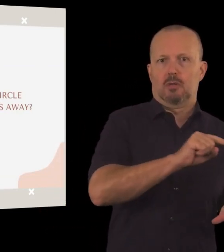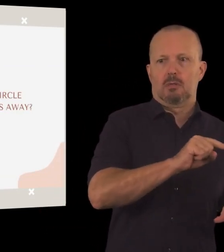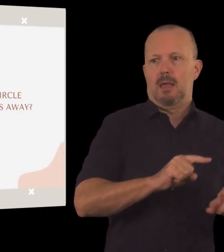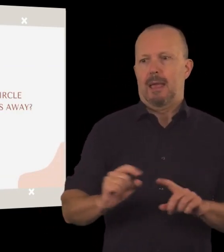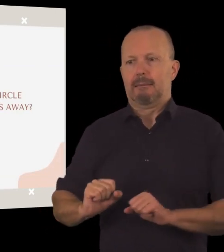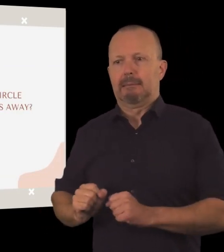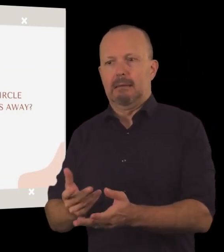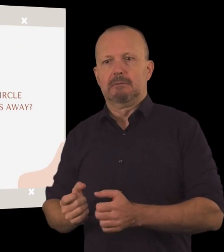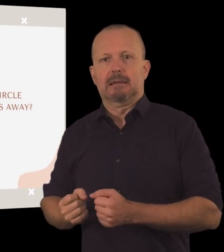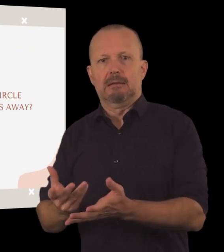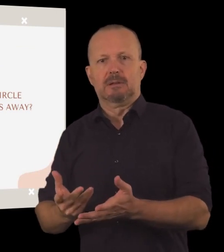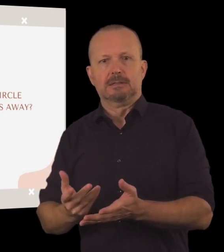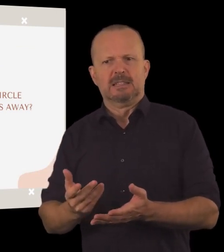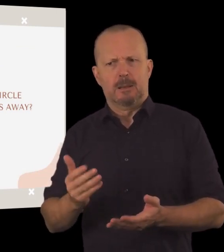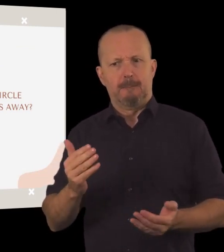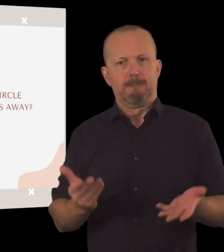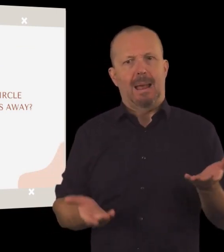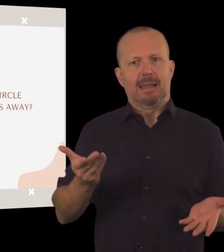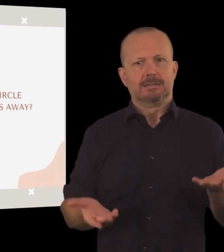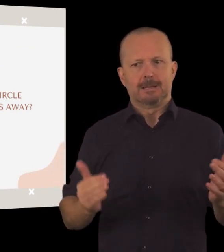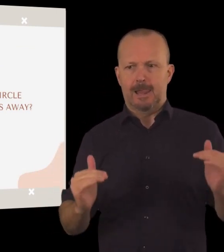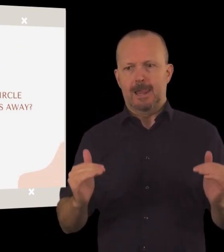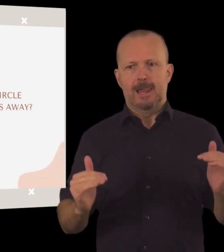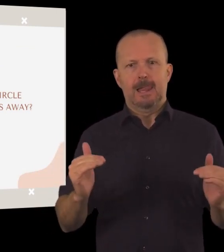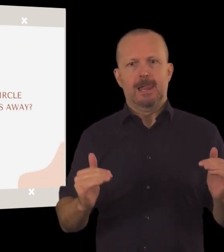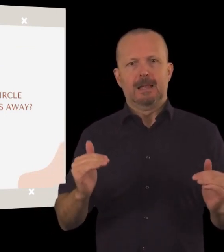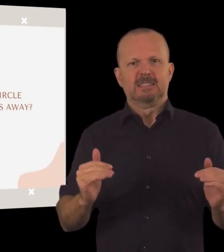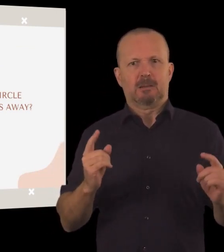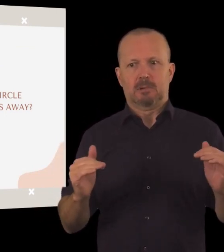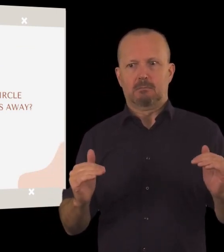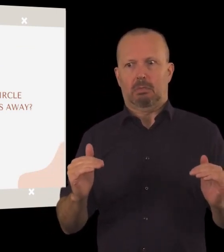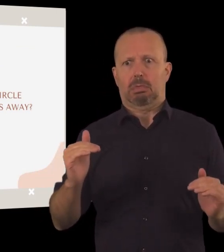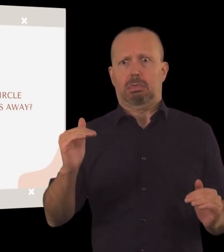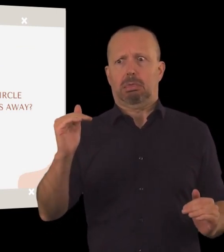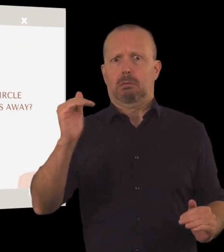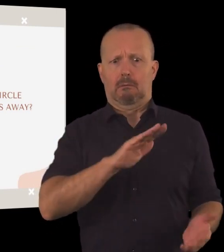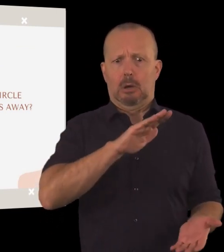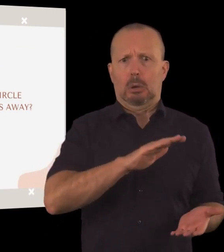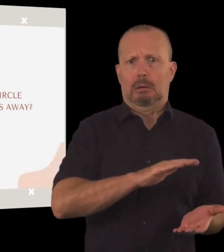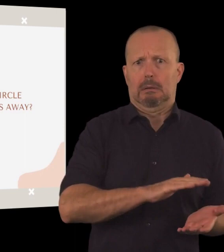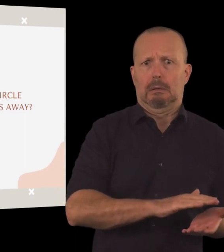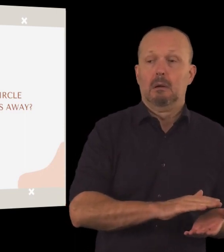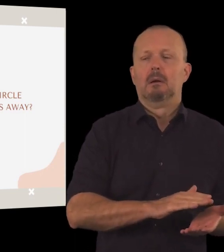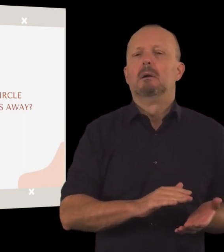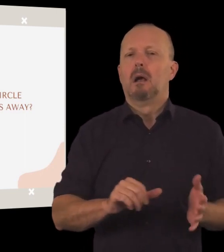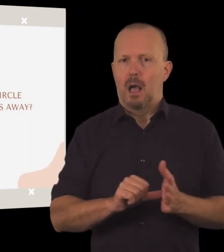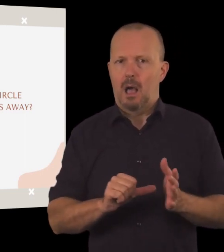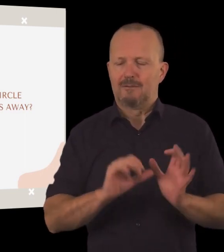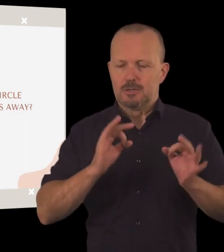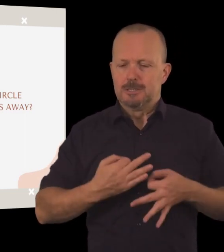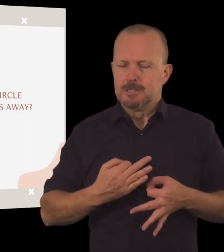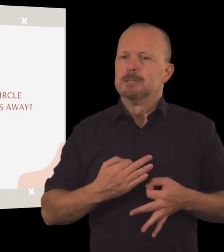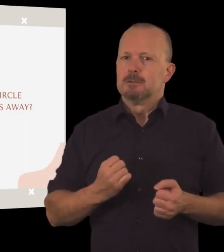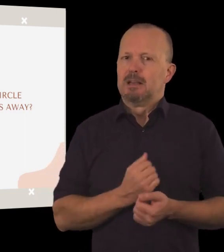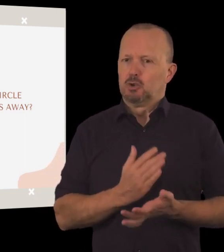creativeness away? Absolutely not. Communication within the team needs to be healthy for staff